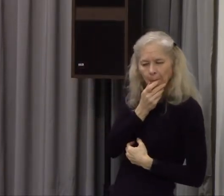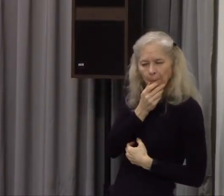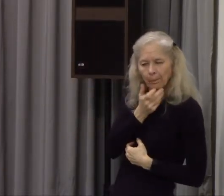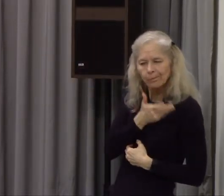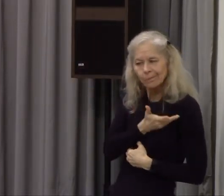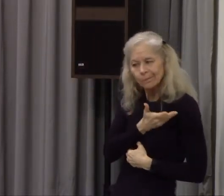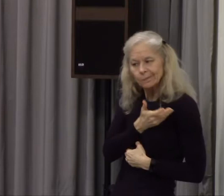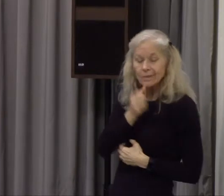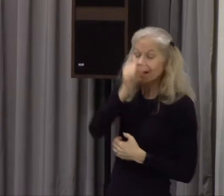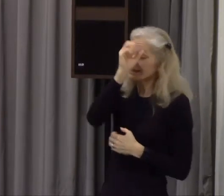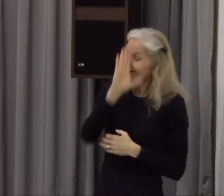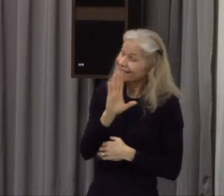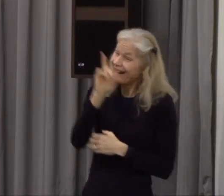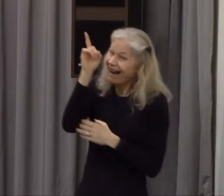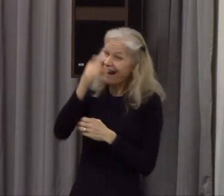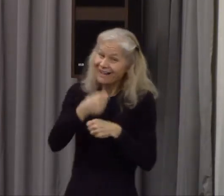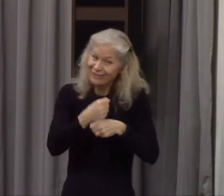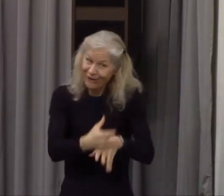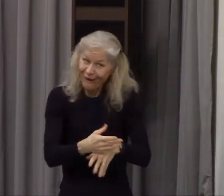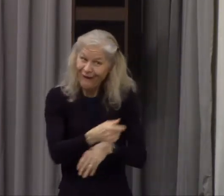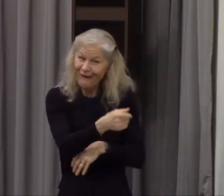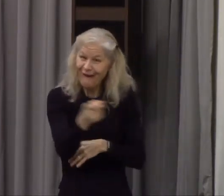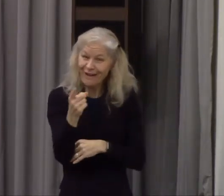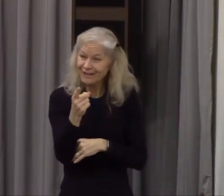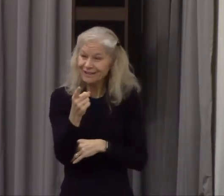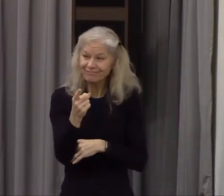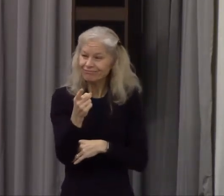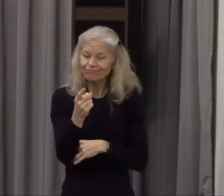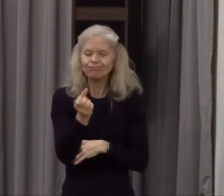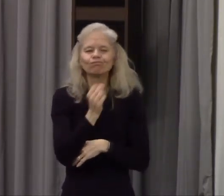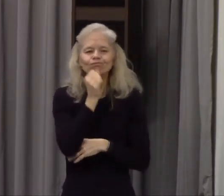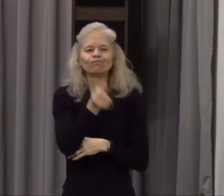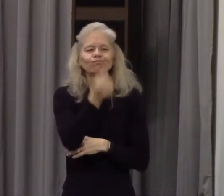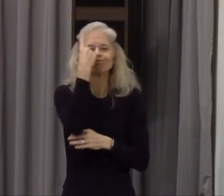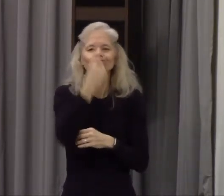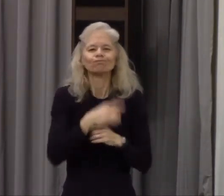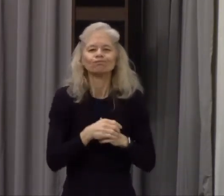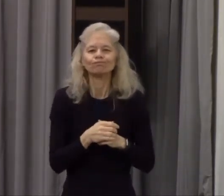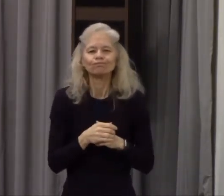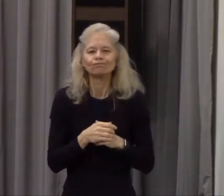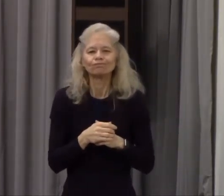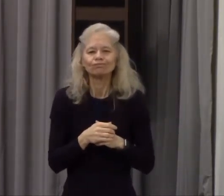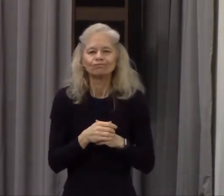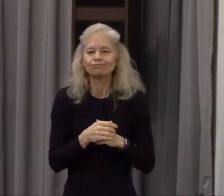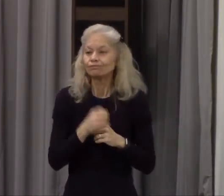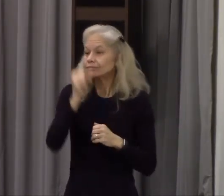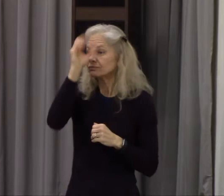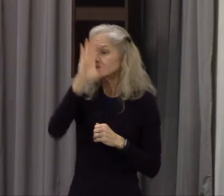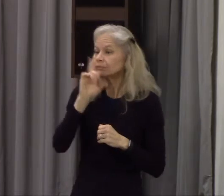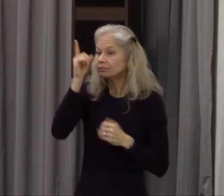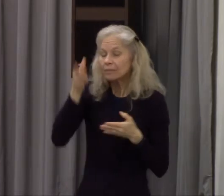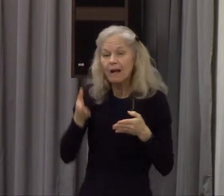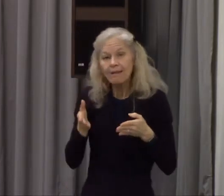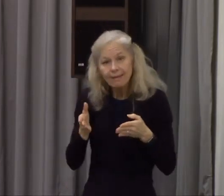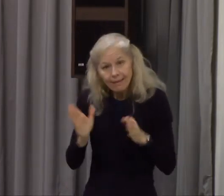But because they could have believed had they heard the gospel and God wanted the crucifixion to happen, he for a time blinded